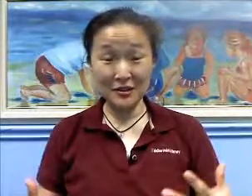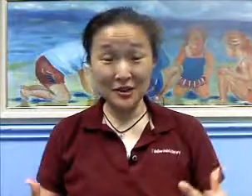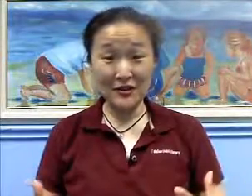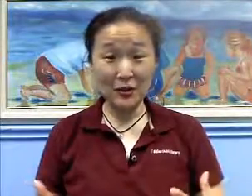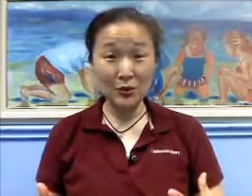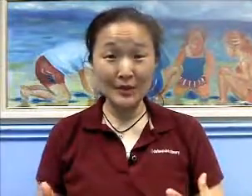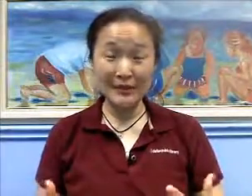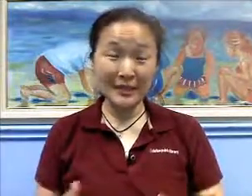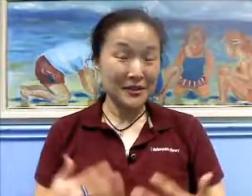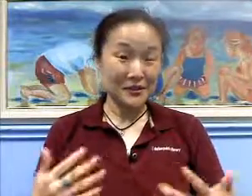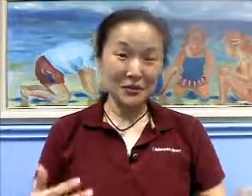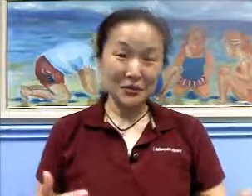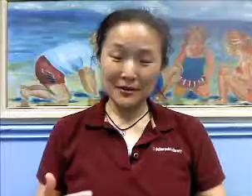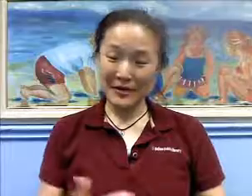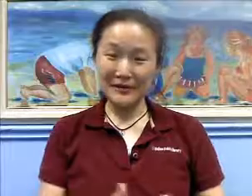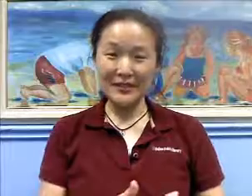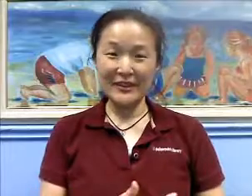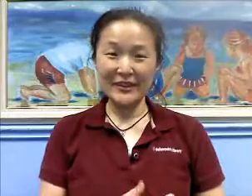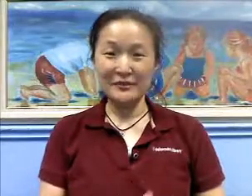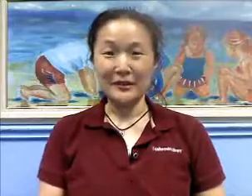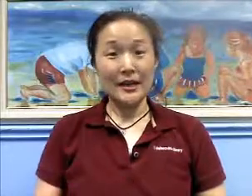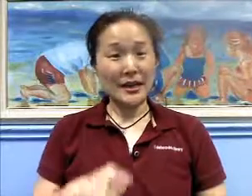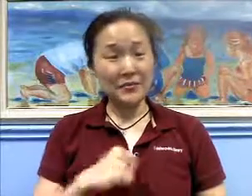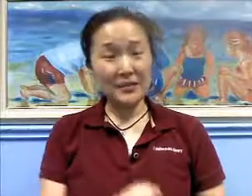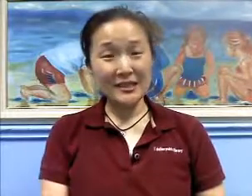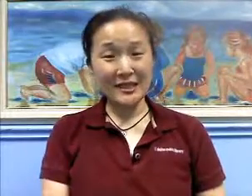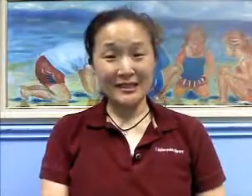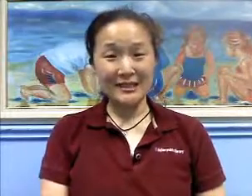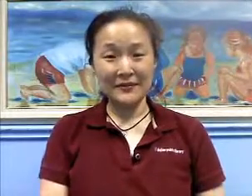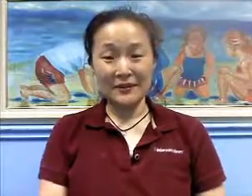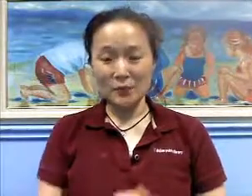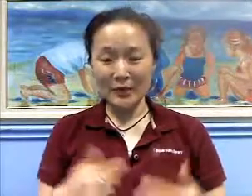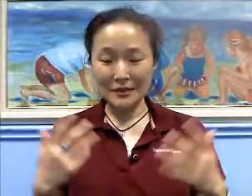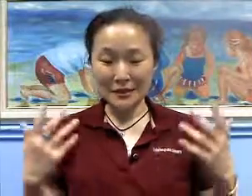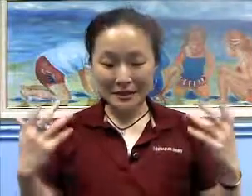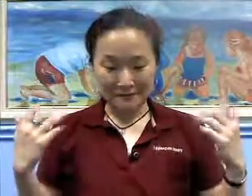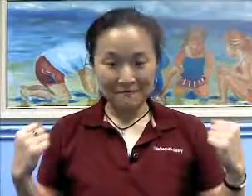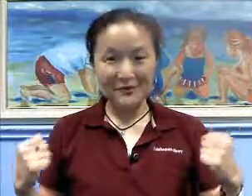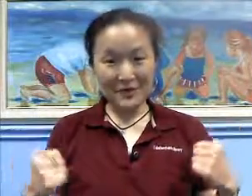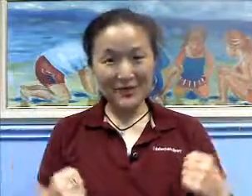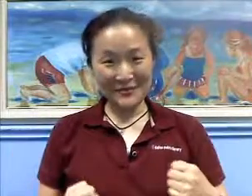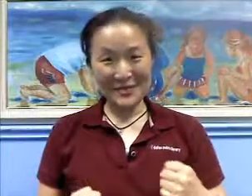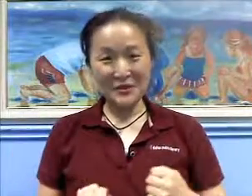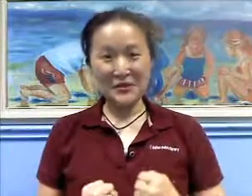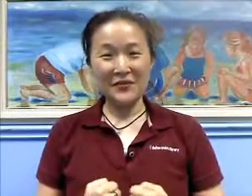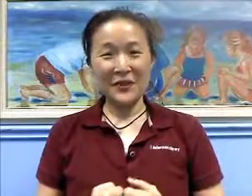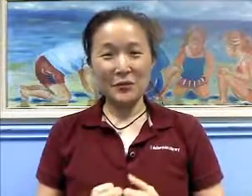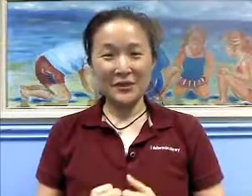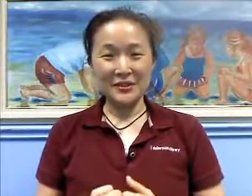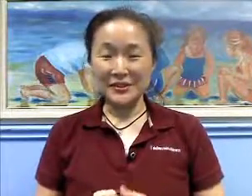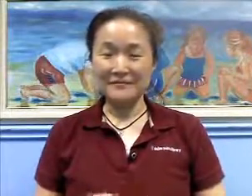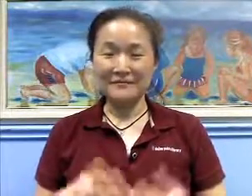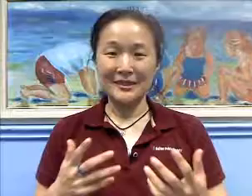motherlode of all words, don't worry, we have this video. And if you missed lesson 7, well, it was the motherlode of all words.